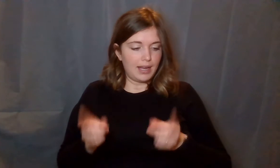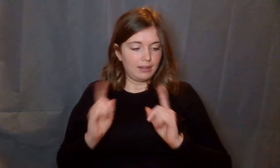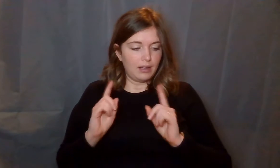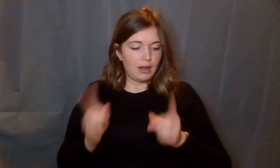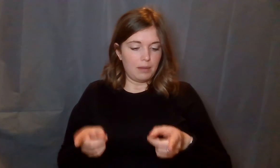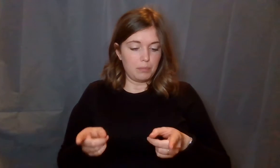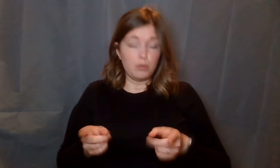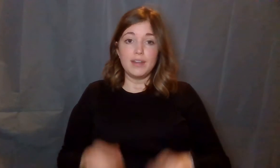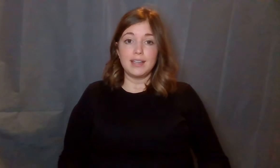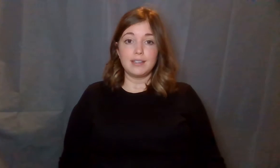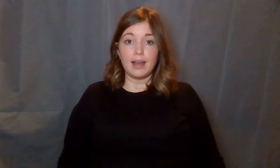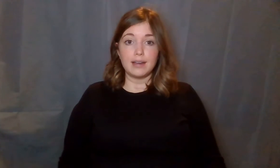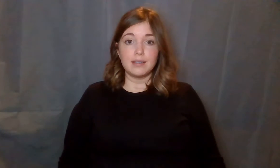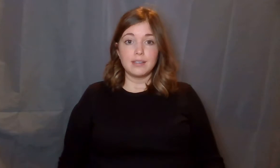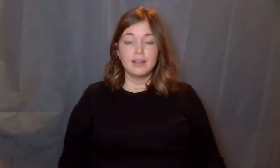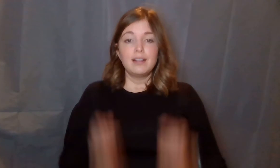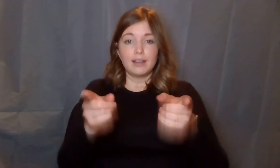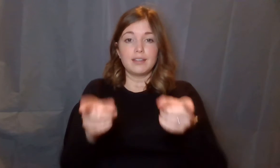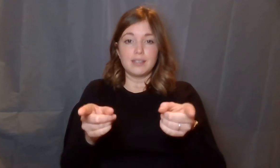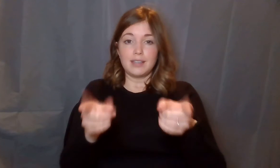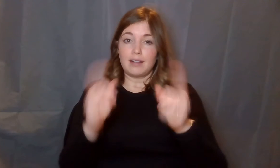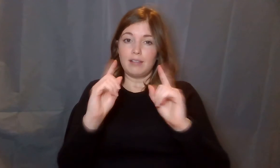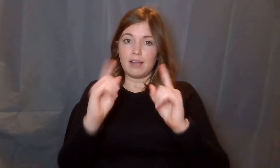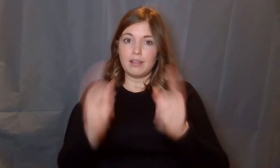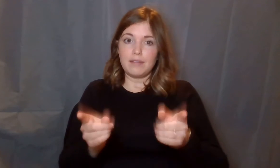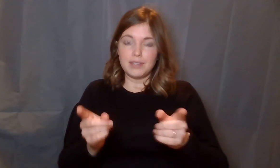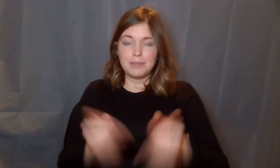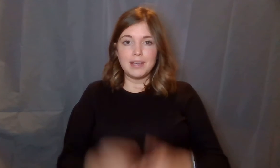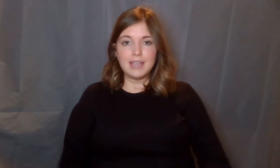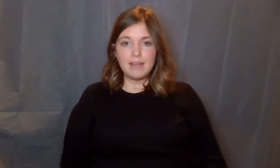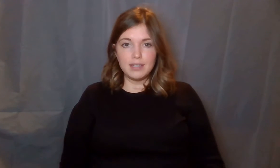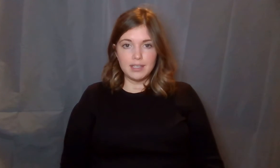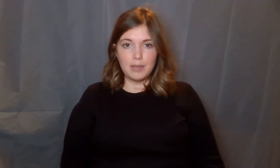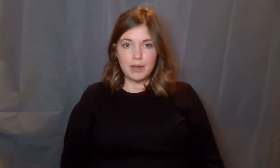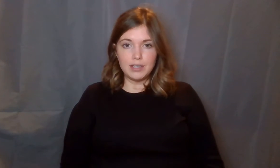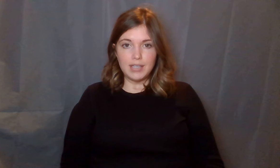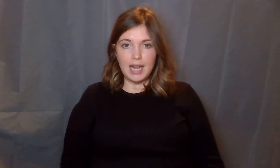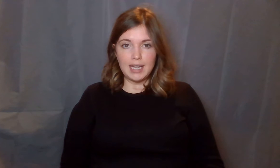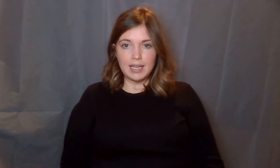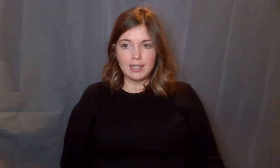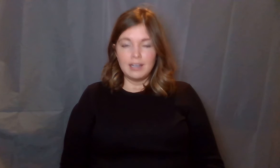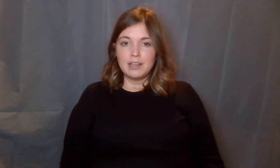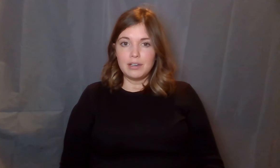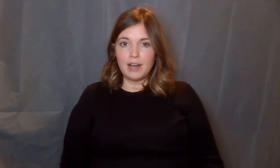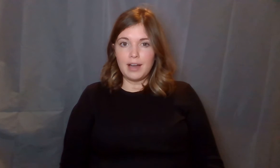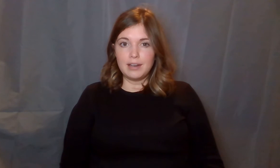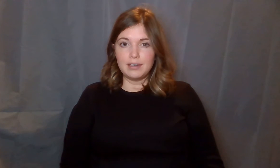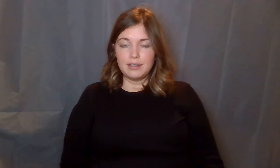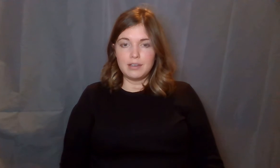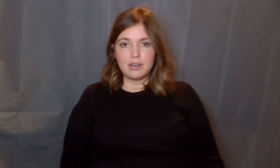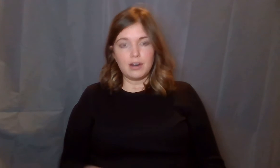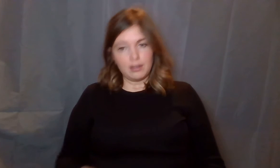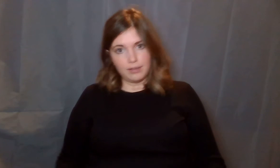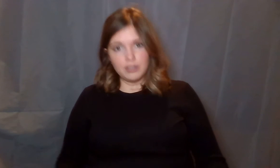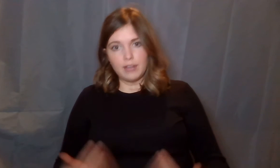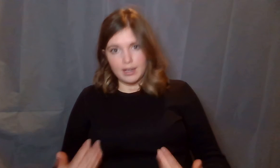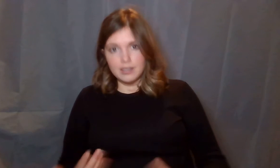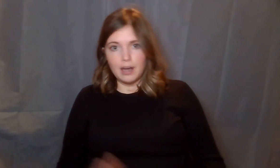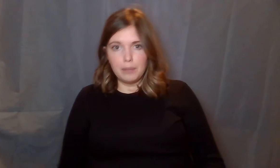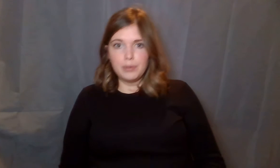represent moving his legs. Like this is like a leg lift, because obviously when you're signing, you're not gonna lift your legs up